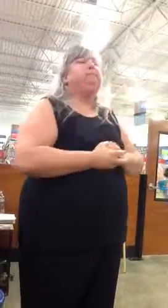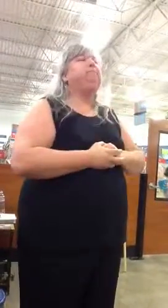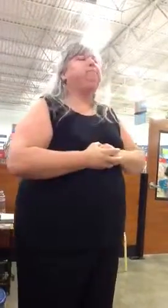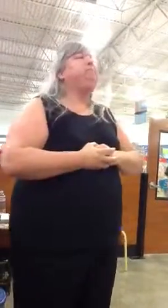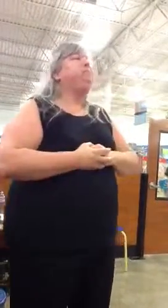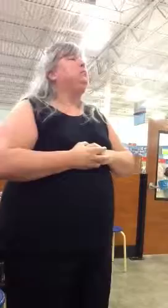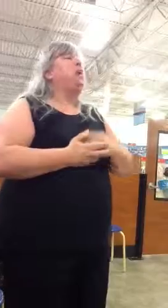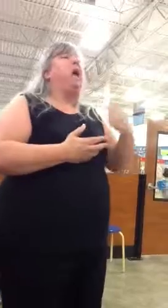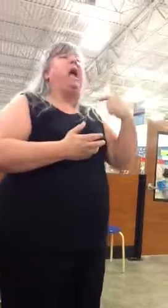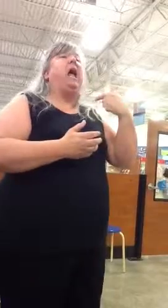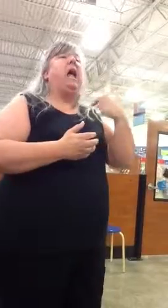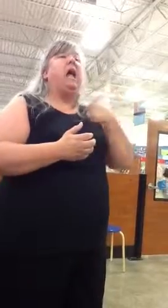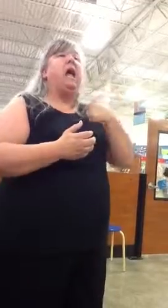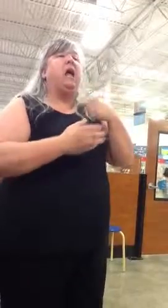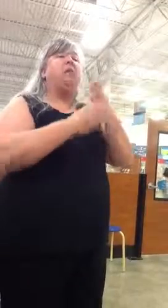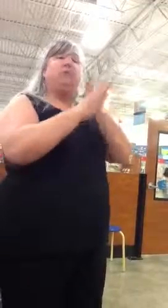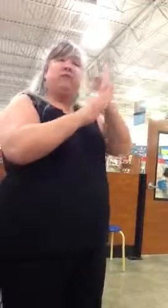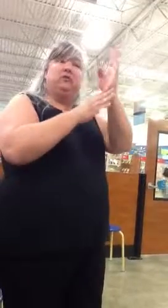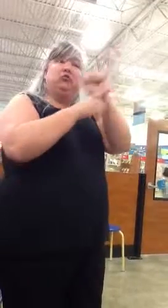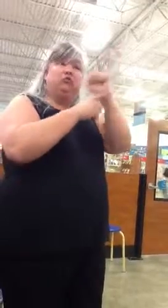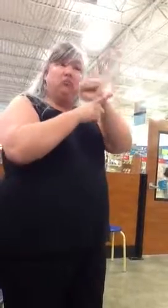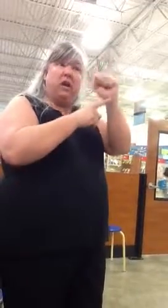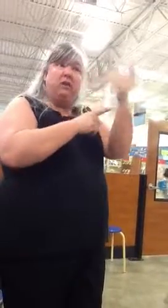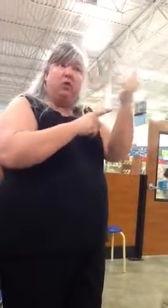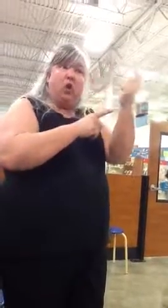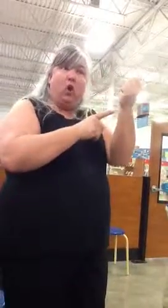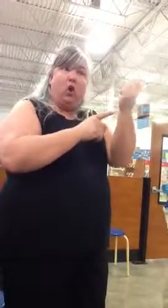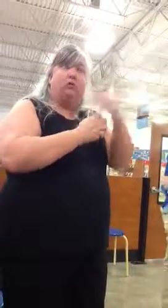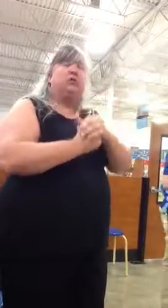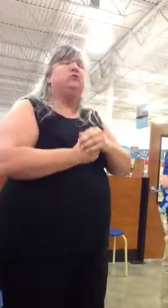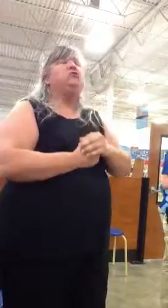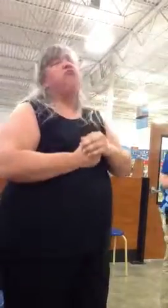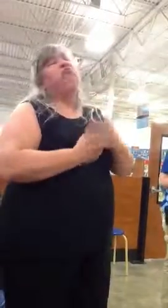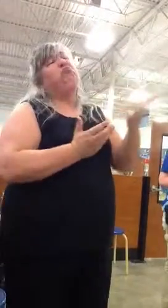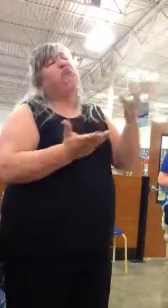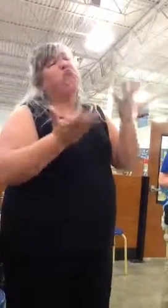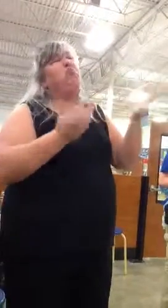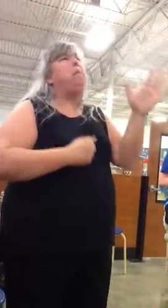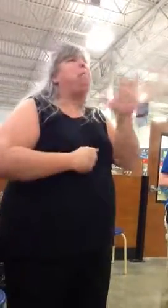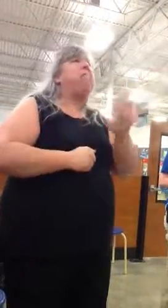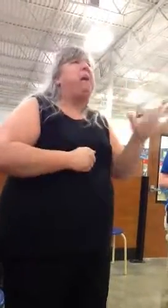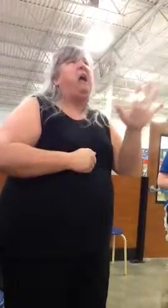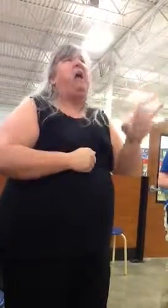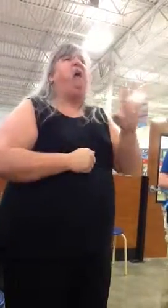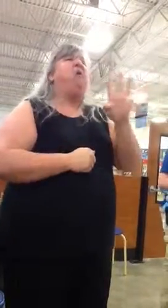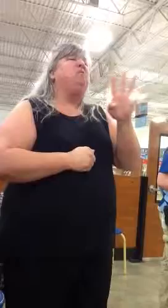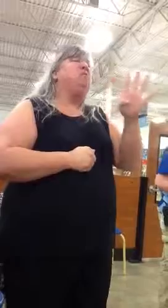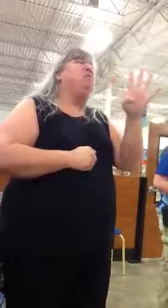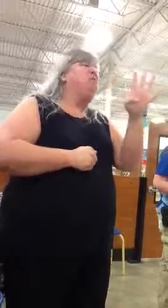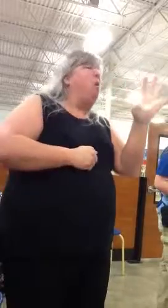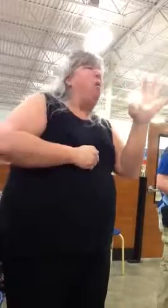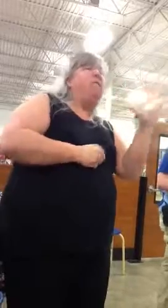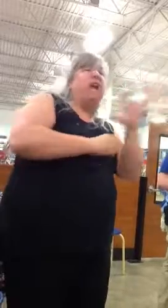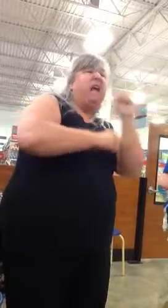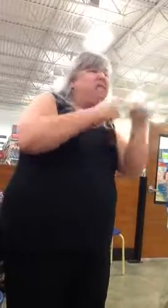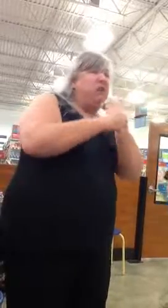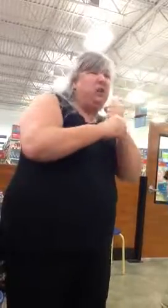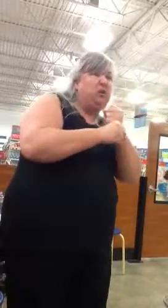I have been professionally training for about 4 to 5 years. I got my start in Las Vegas at a